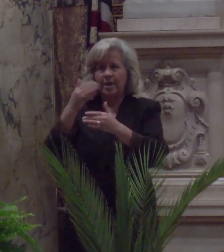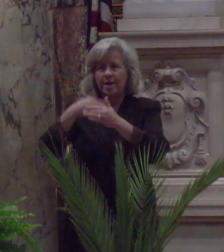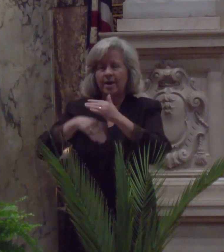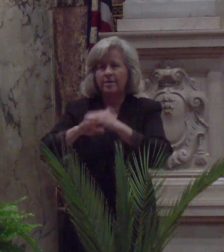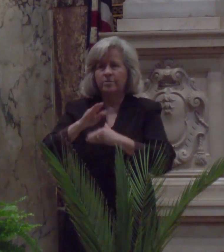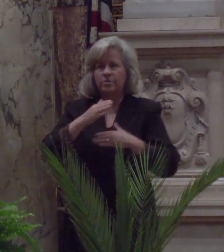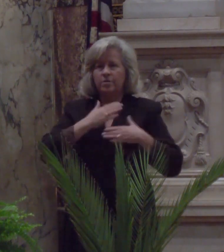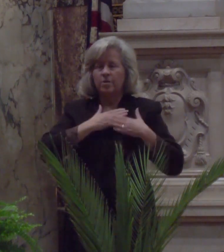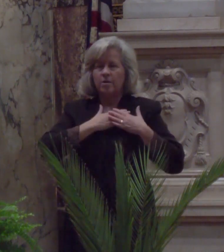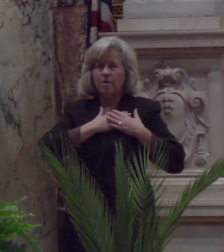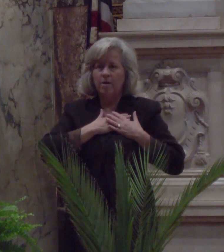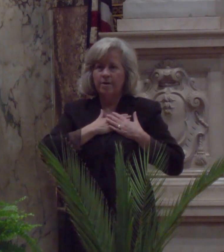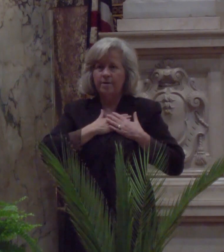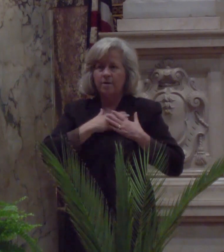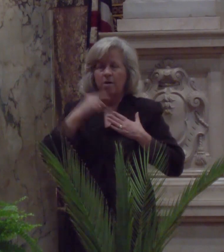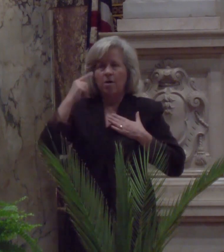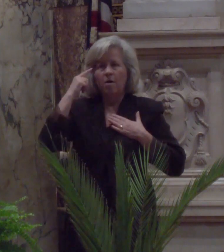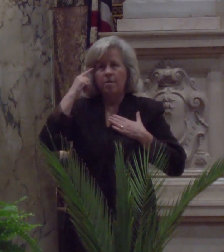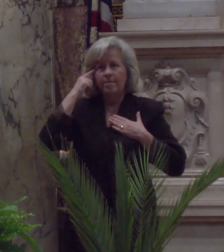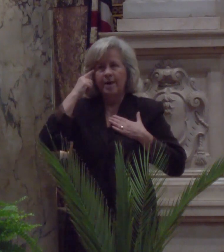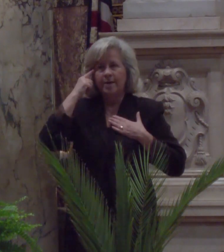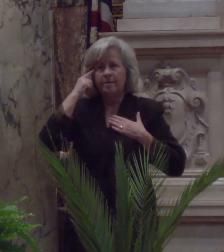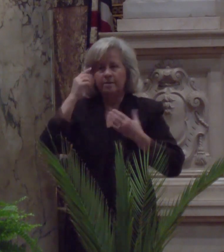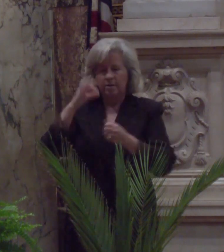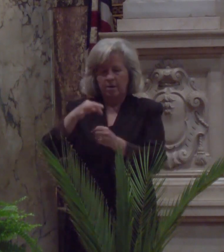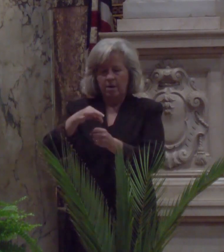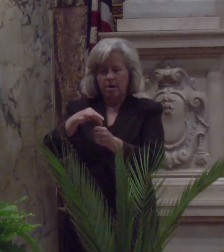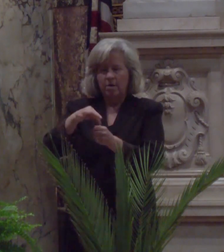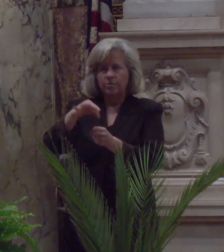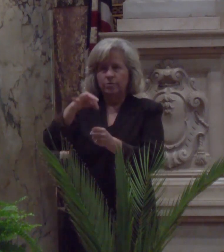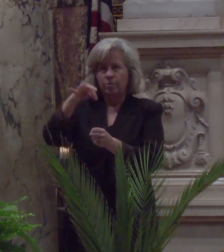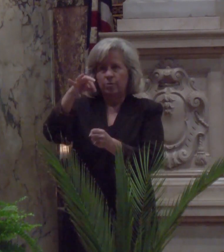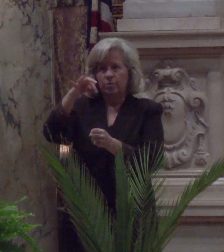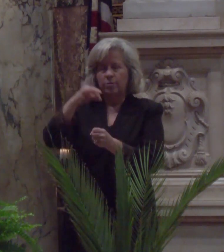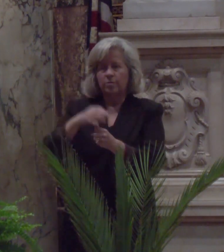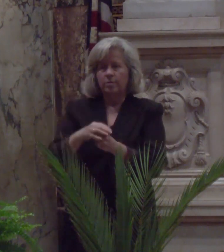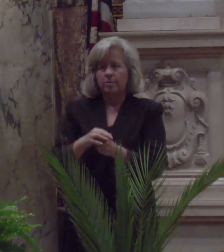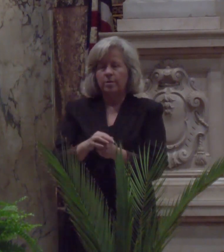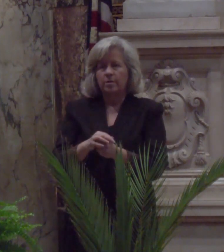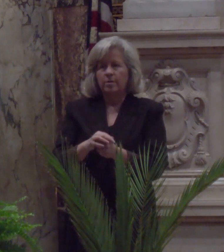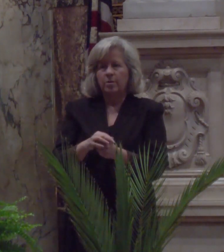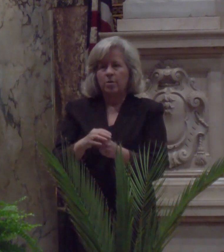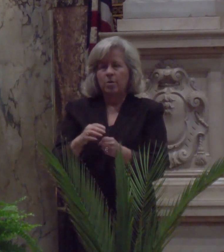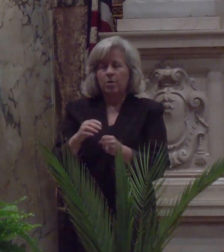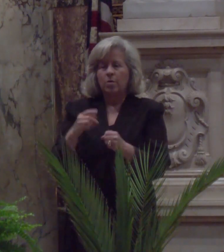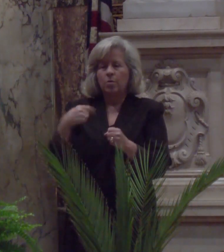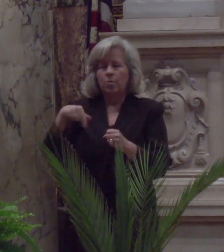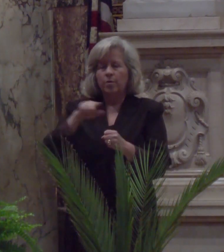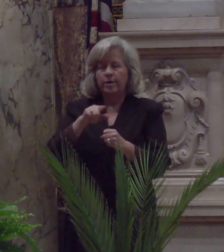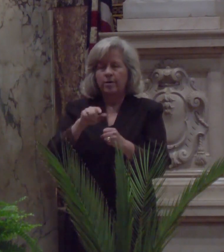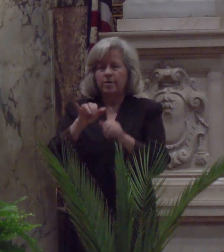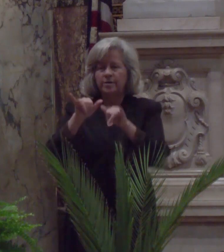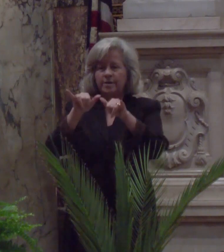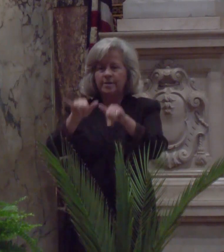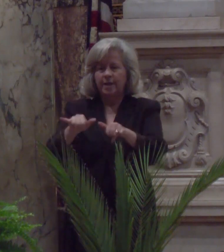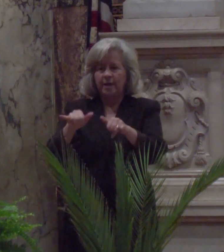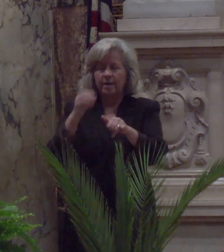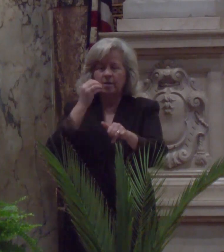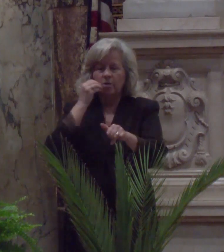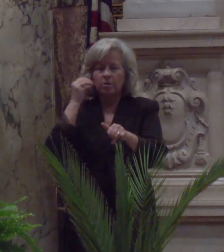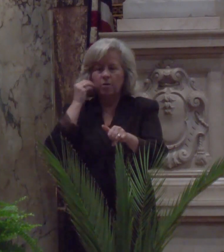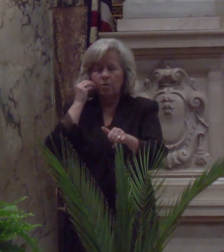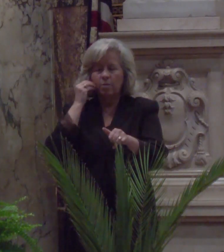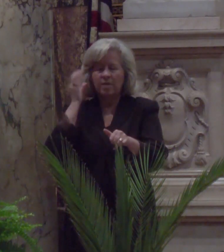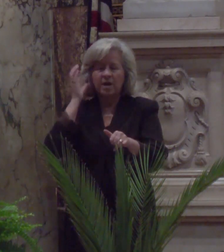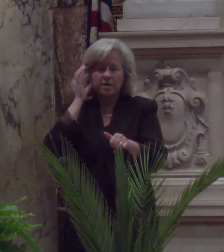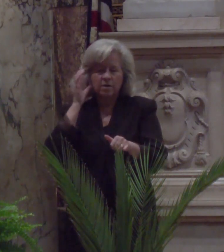our minds, and our very souls. As we have been sequestered in our homes, I hear more and more